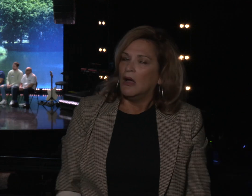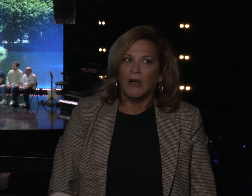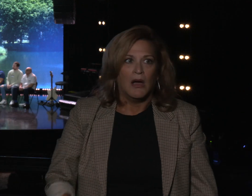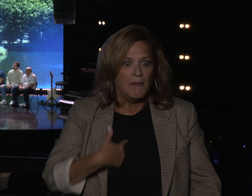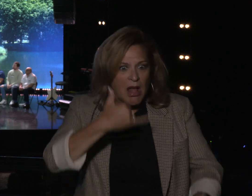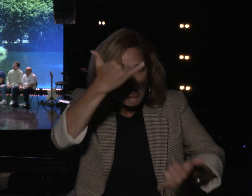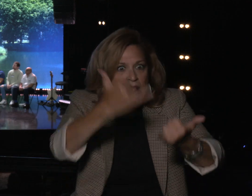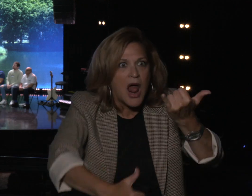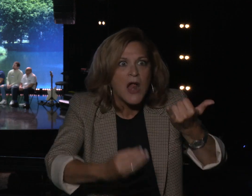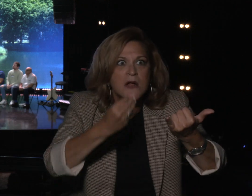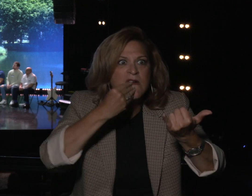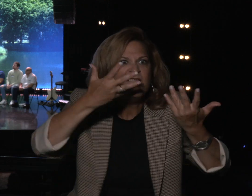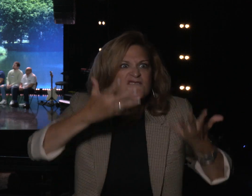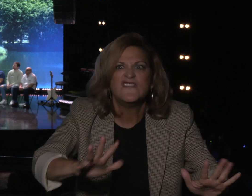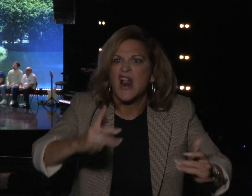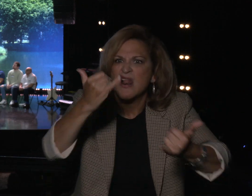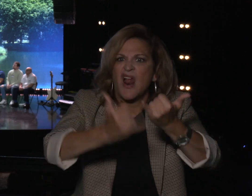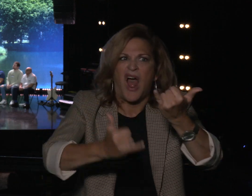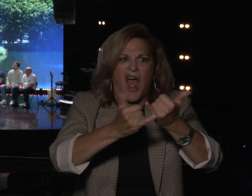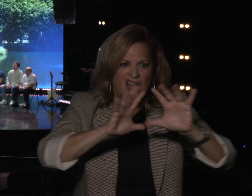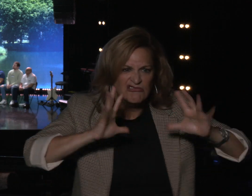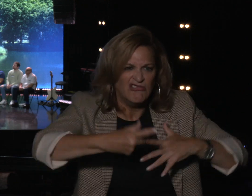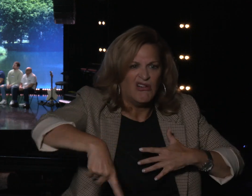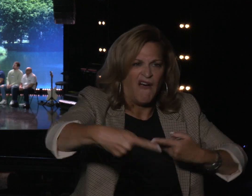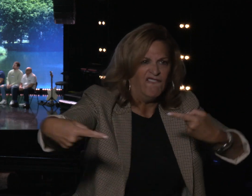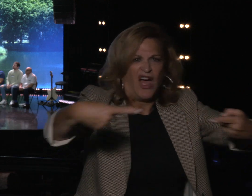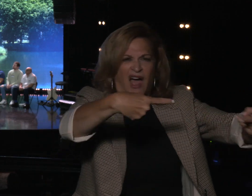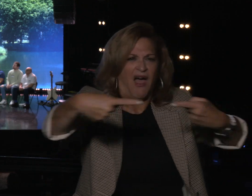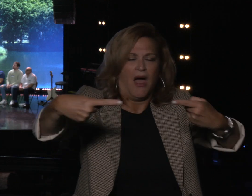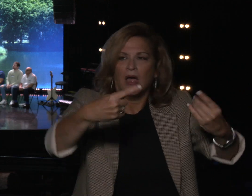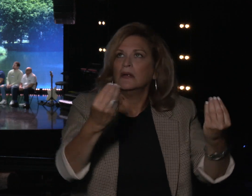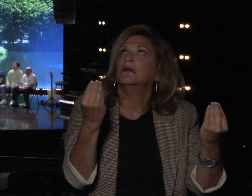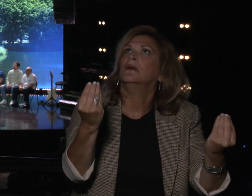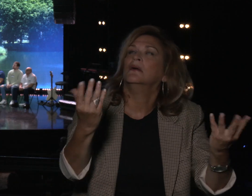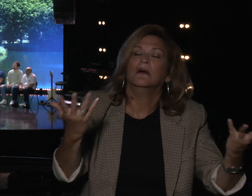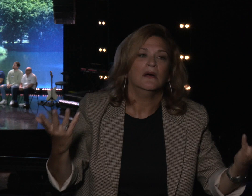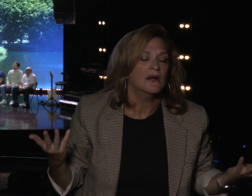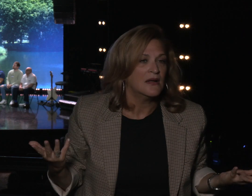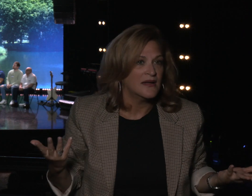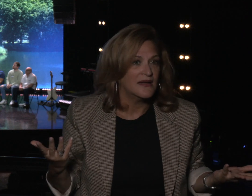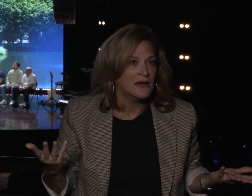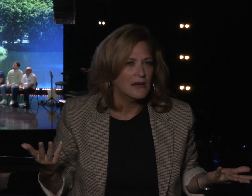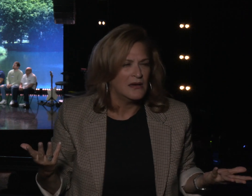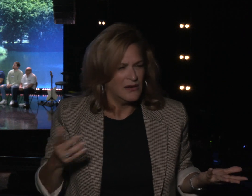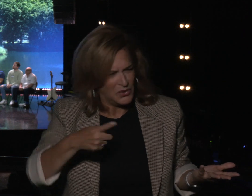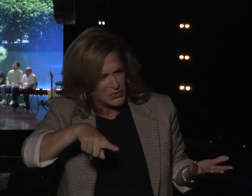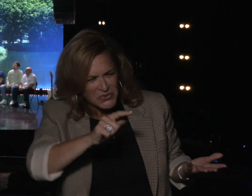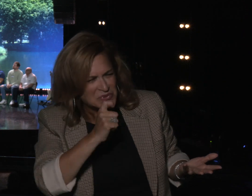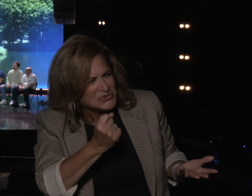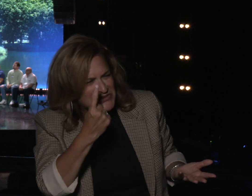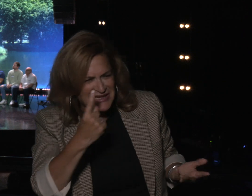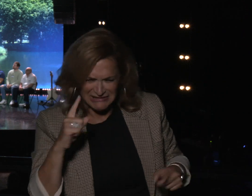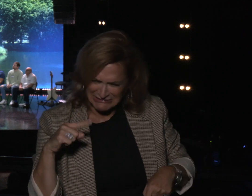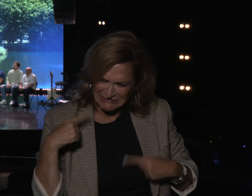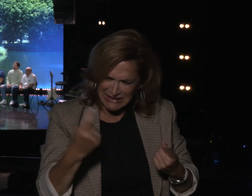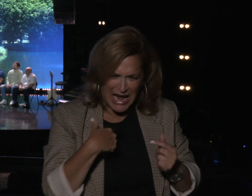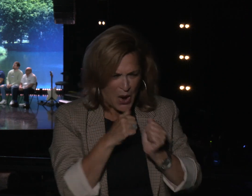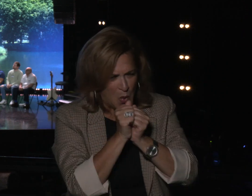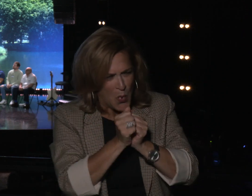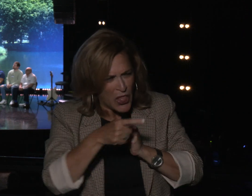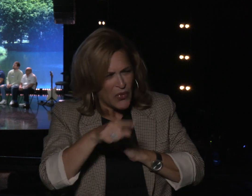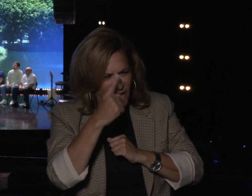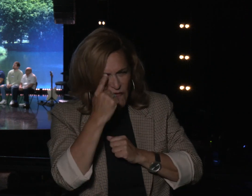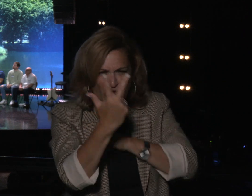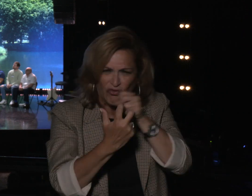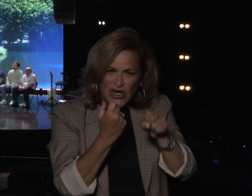earth without these kids fighting. After 3 years, you still don't get it. And he looks around at his